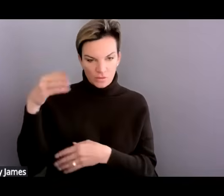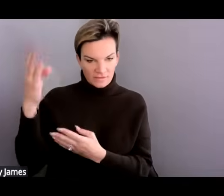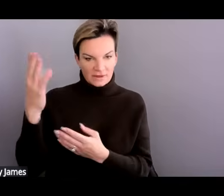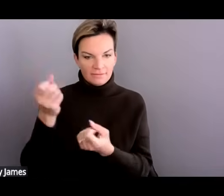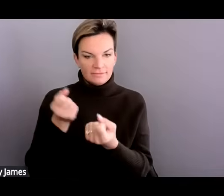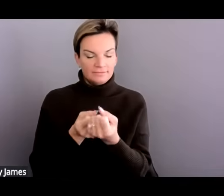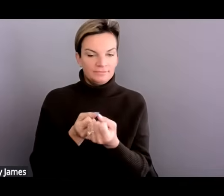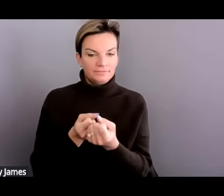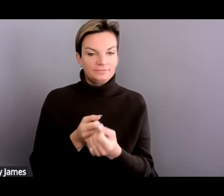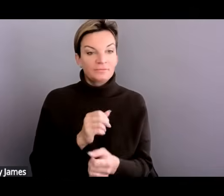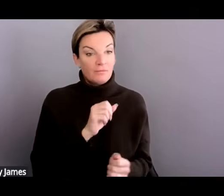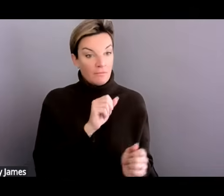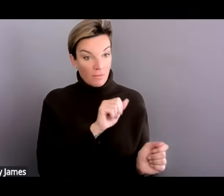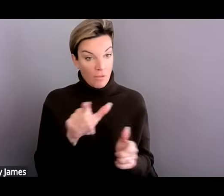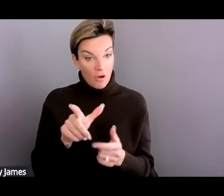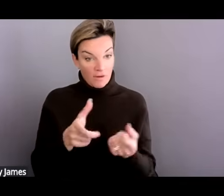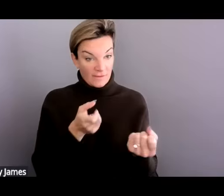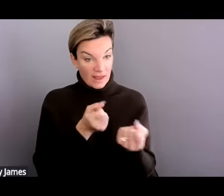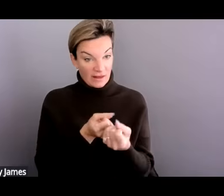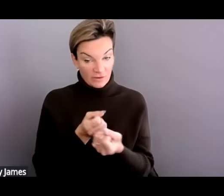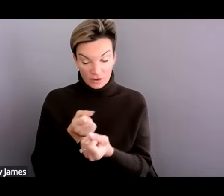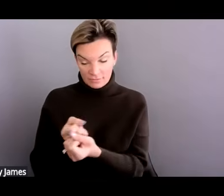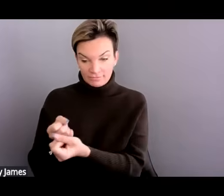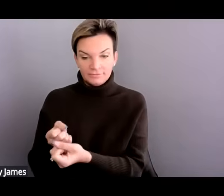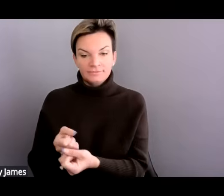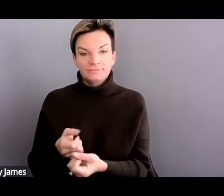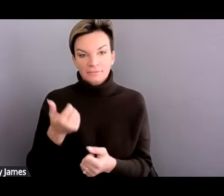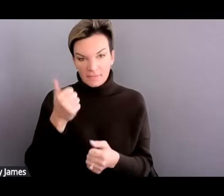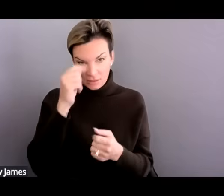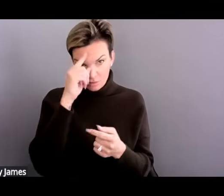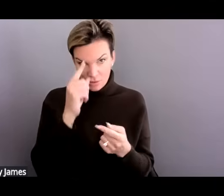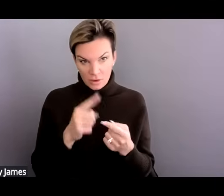All in favor? Aye. Any opposed? No.